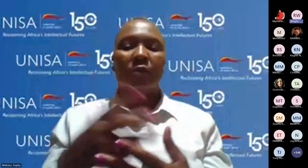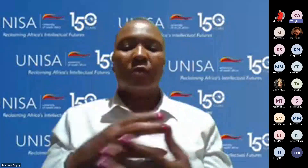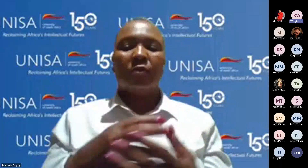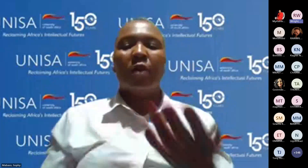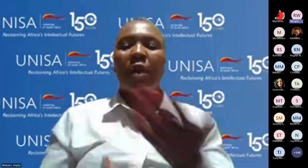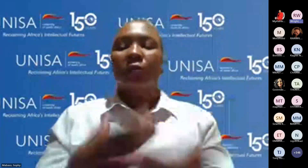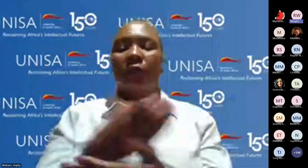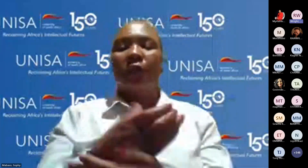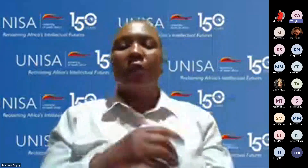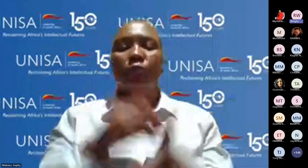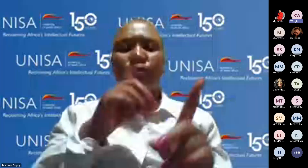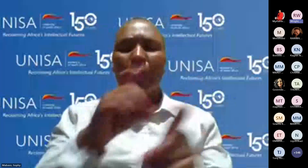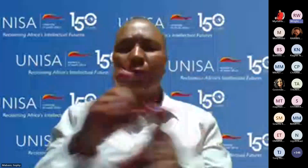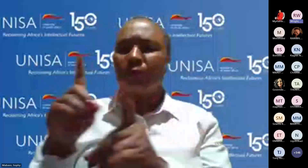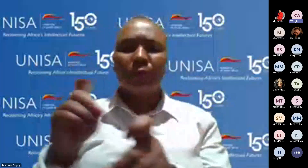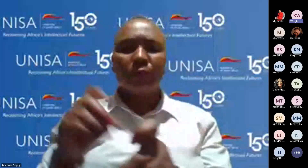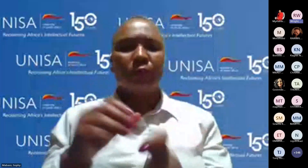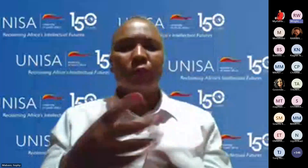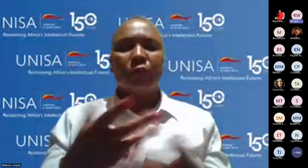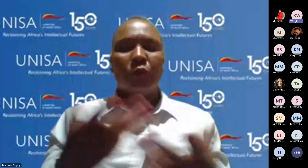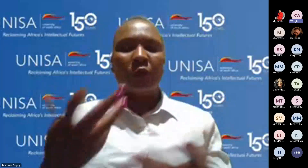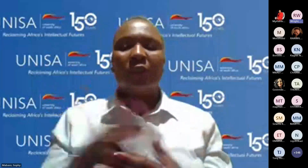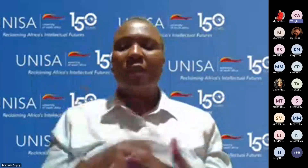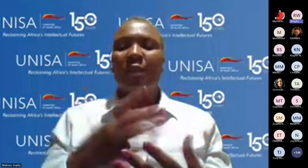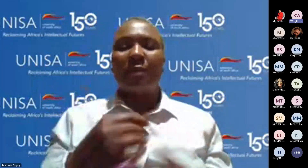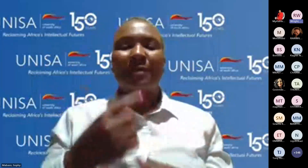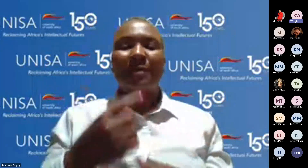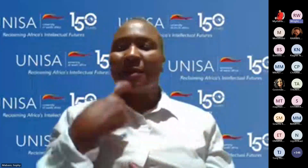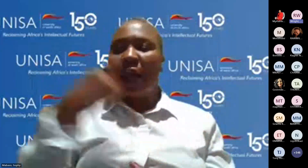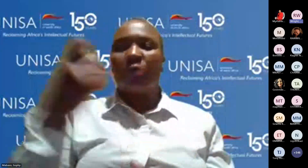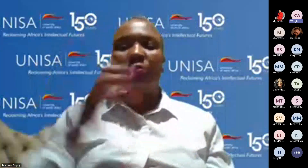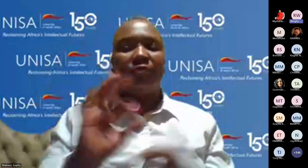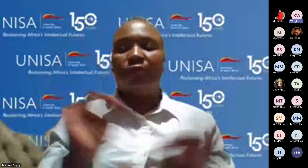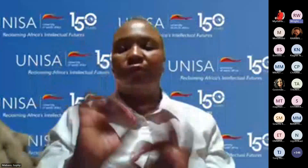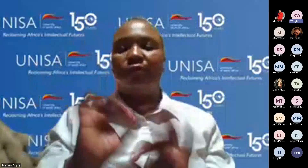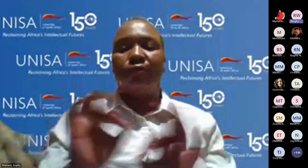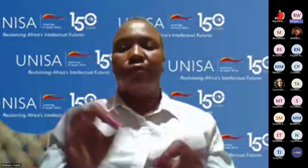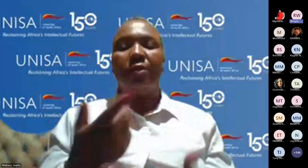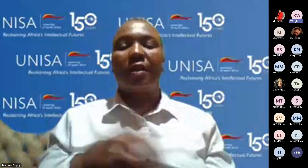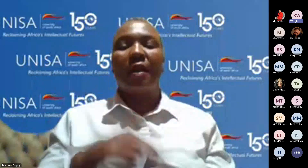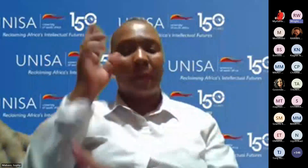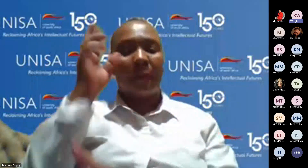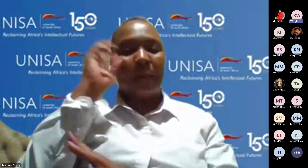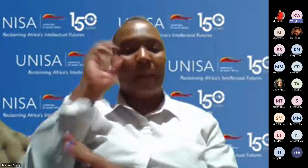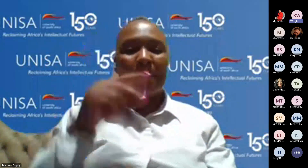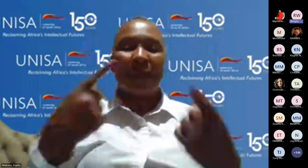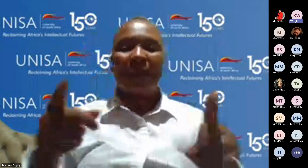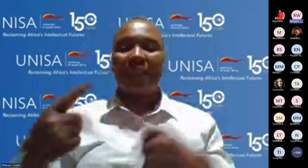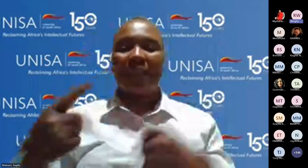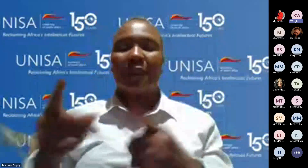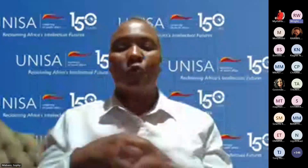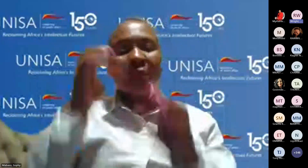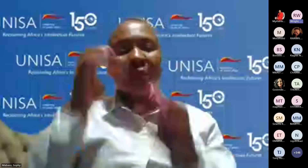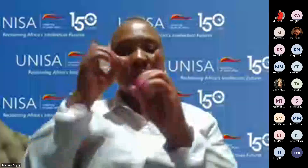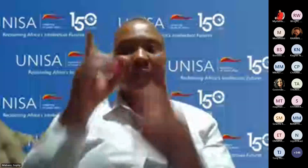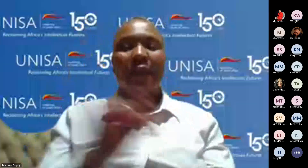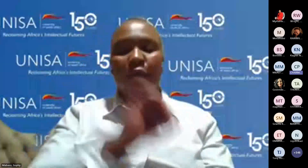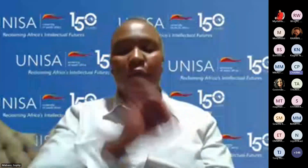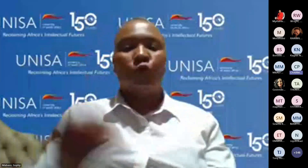random pictures along the way. It doesn't record sound again. So just take note of the differences when you decide on your